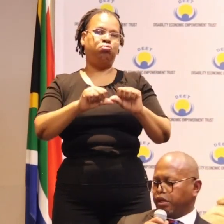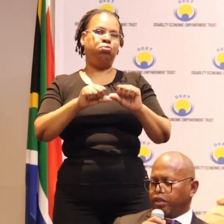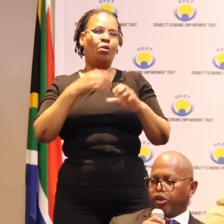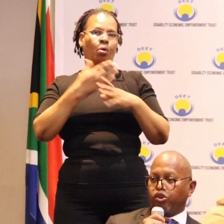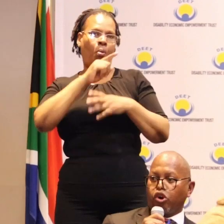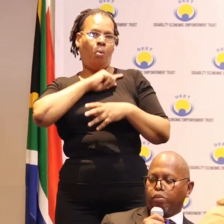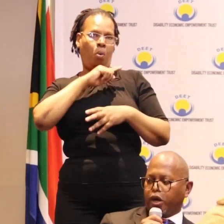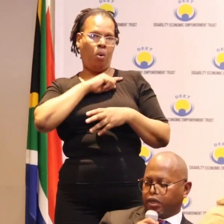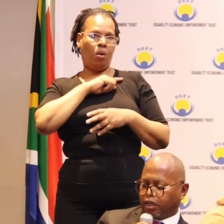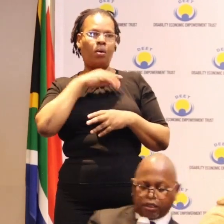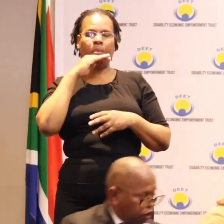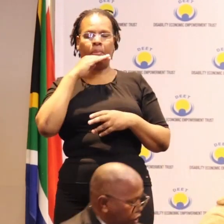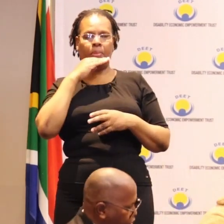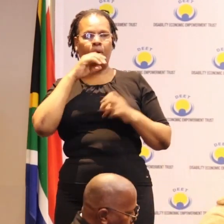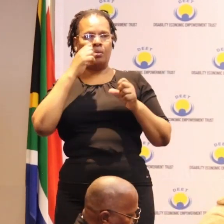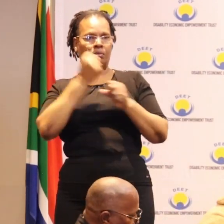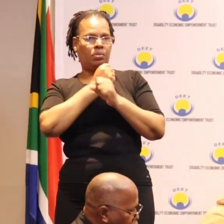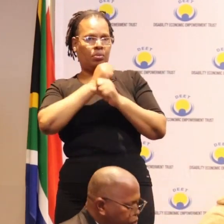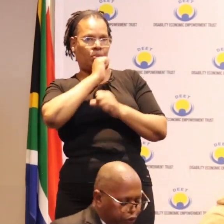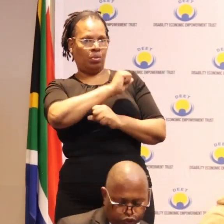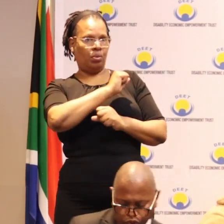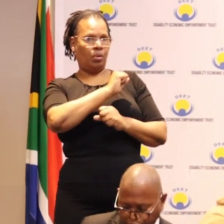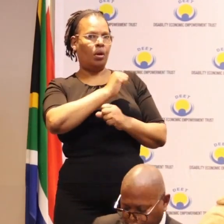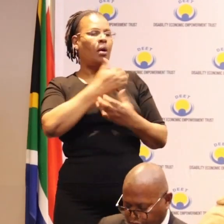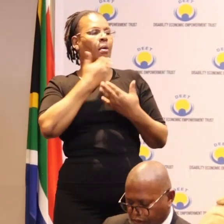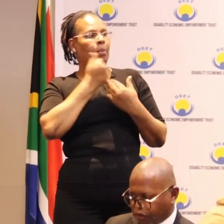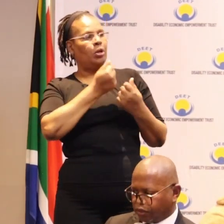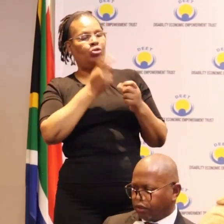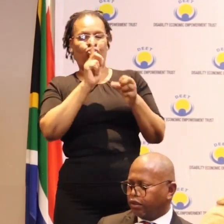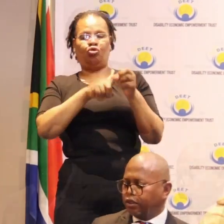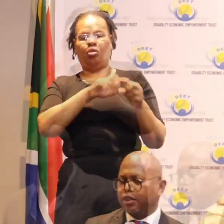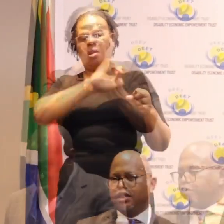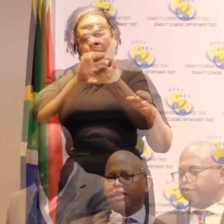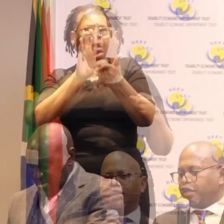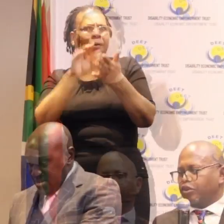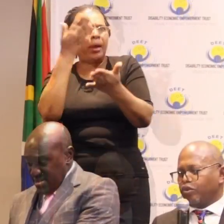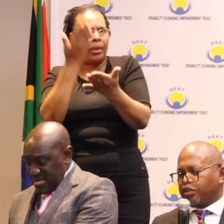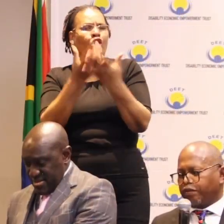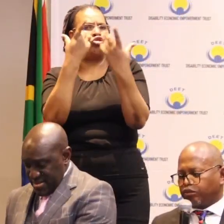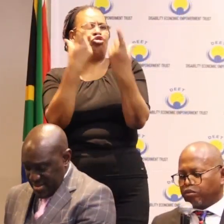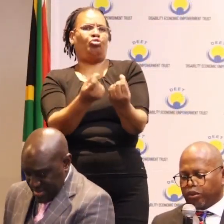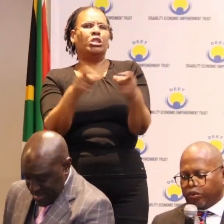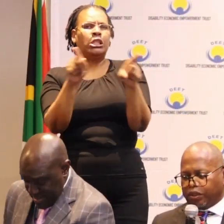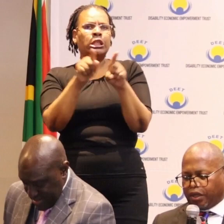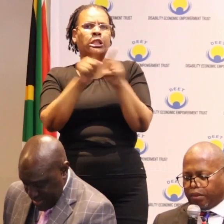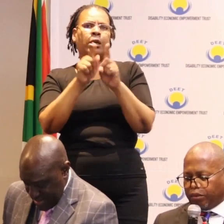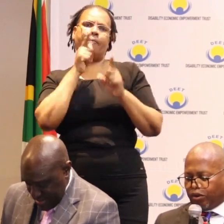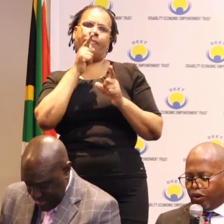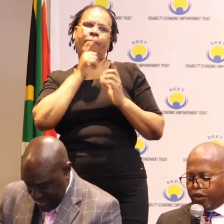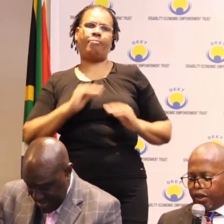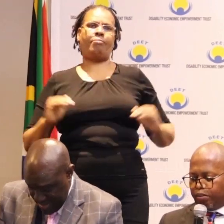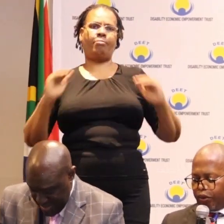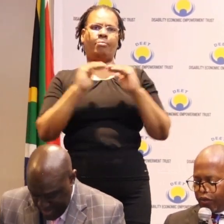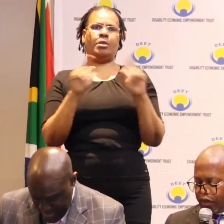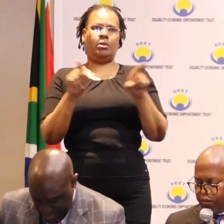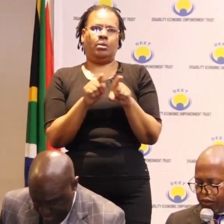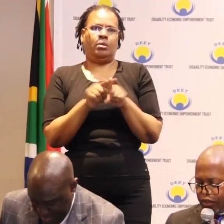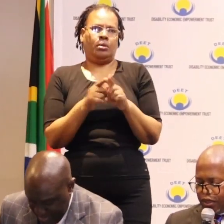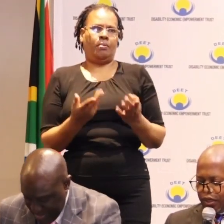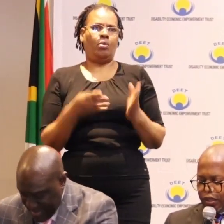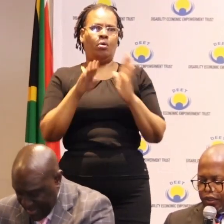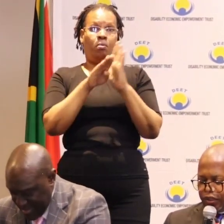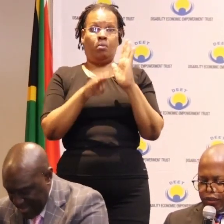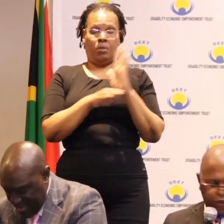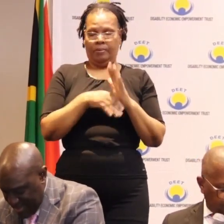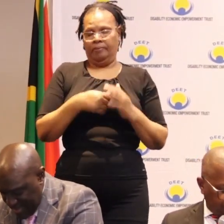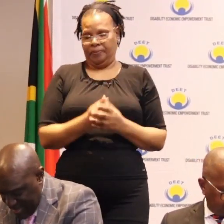their mandate and your mandate. May you please join us in this, please availing yourself to be with them in all their programs.